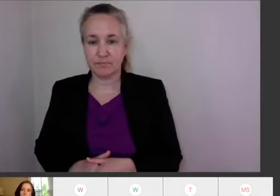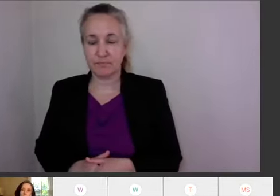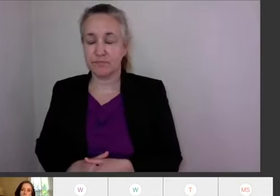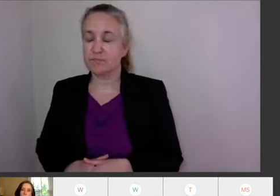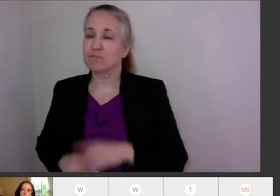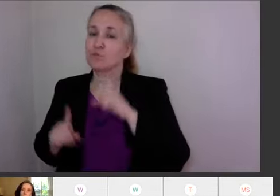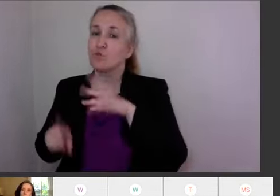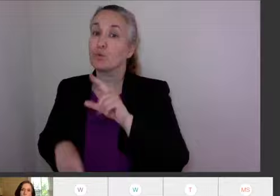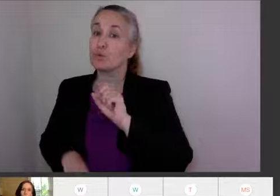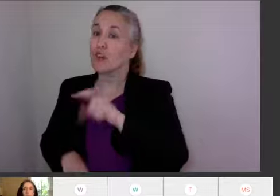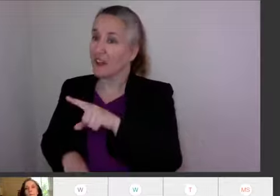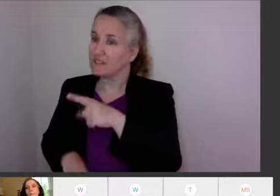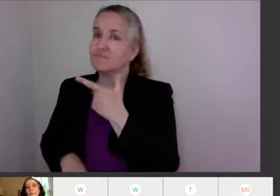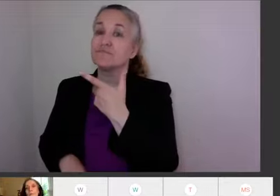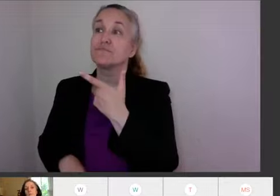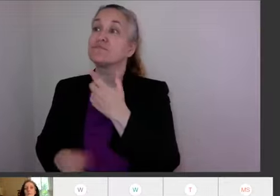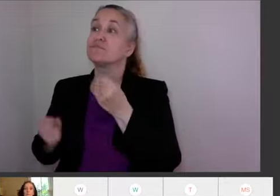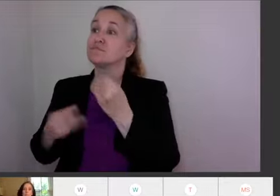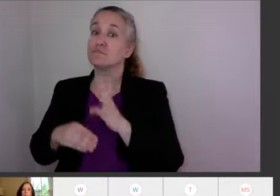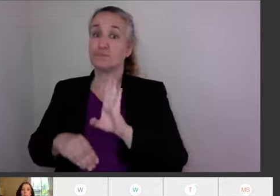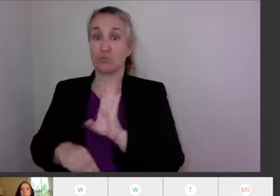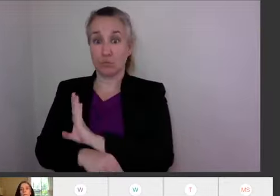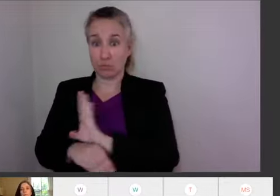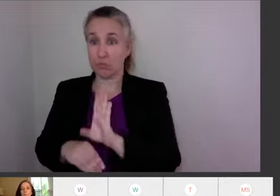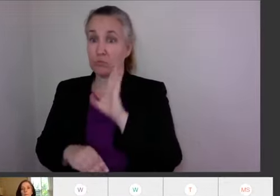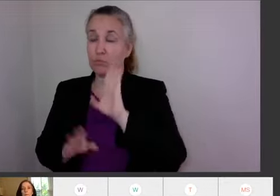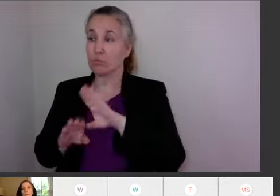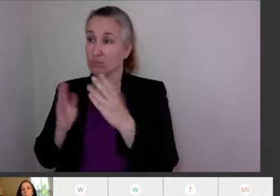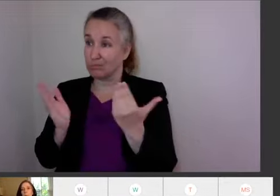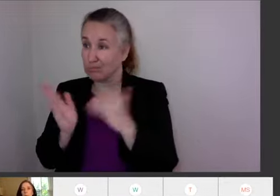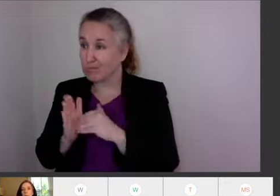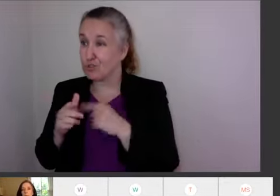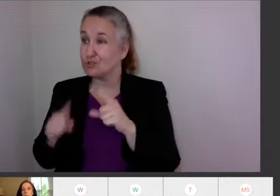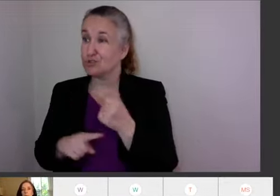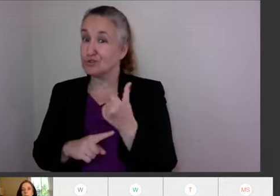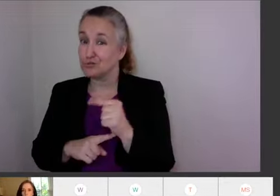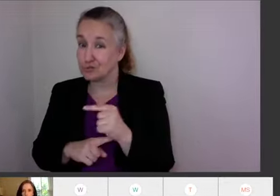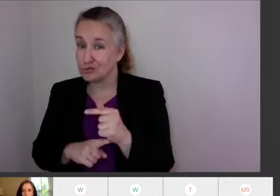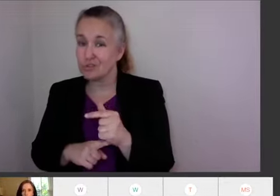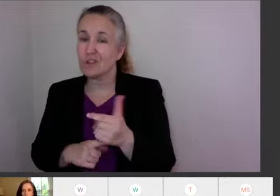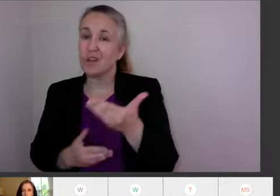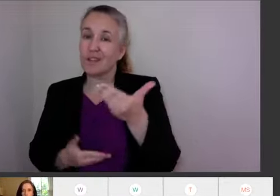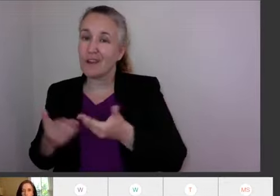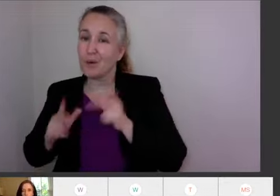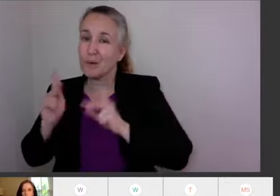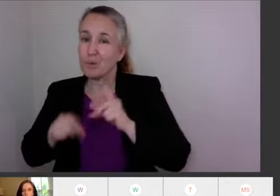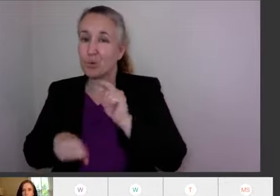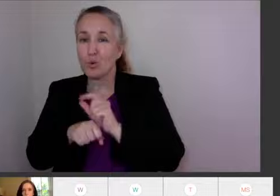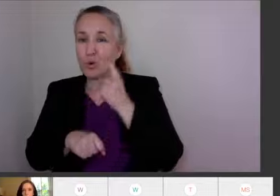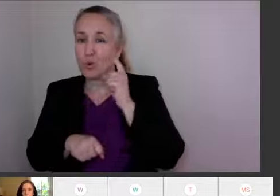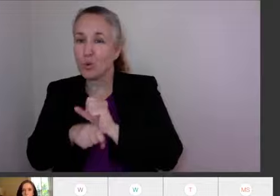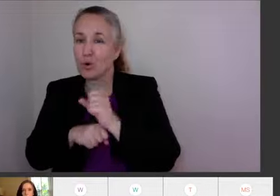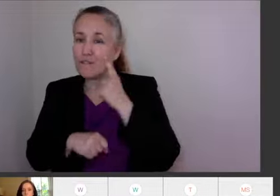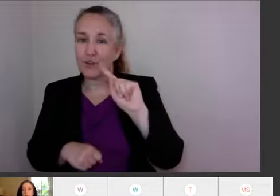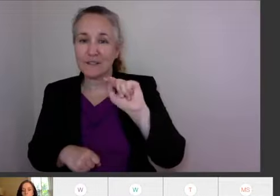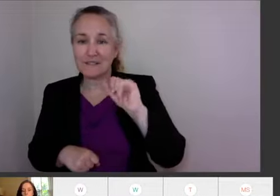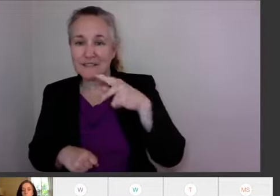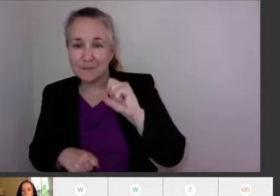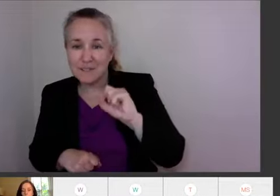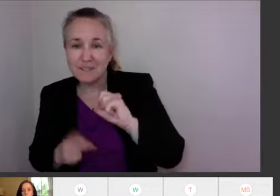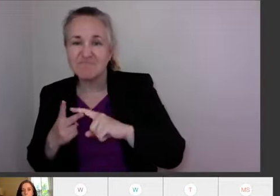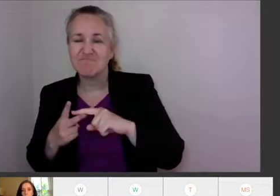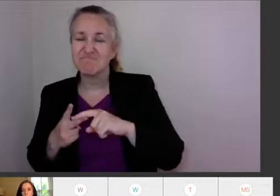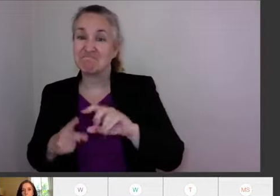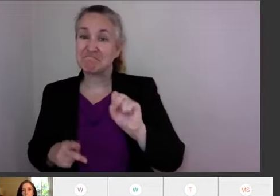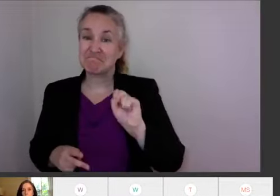A lot of businesses that will reopen with the green phase employ people who work for tips and don't have sick leave. Is